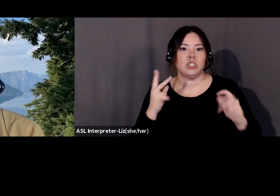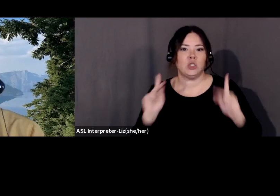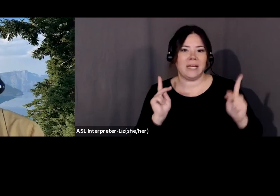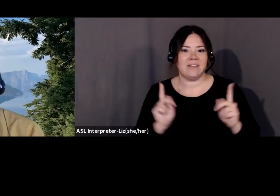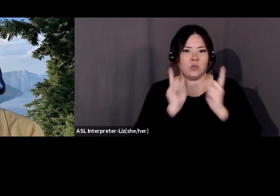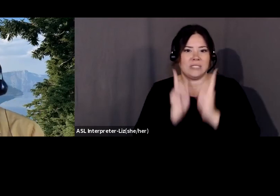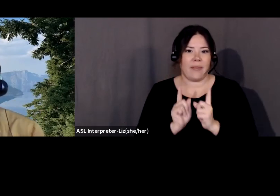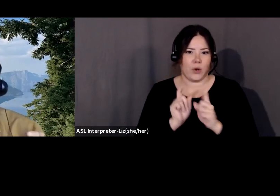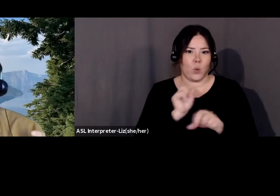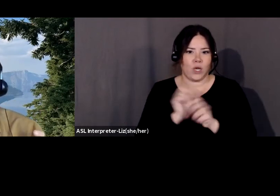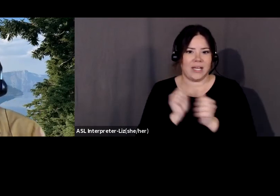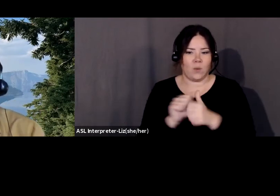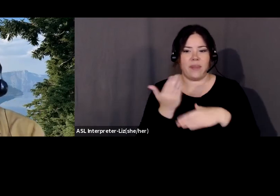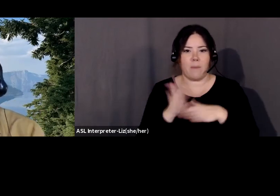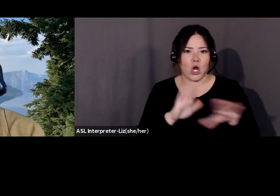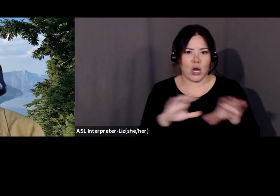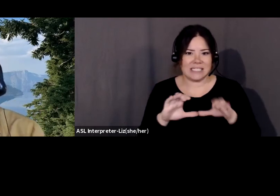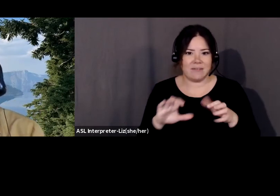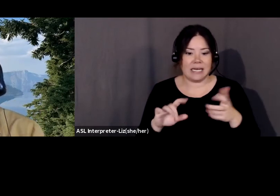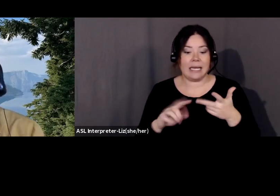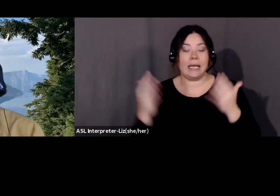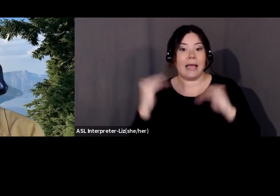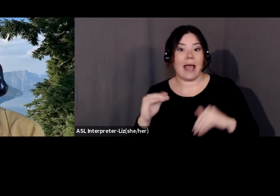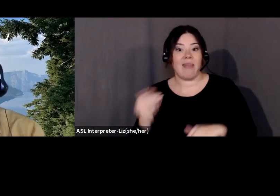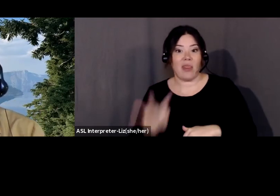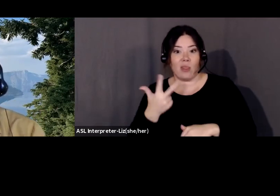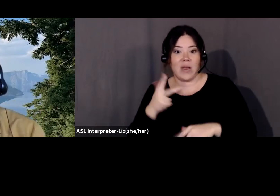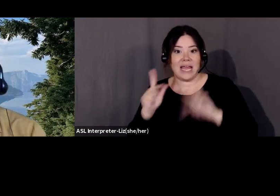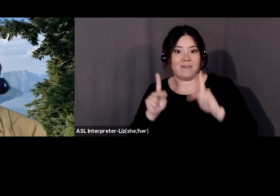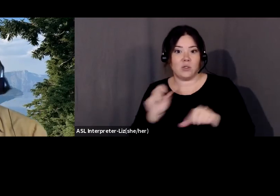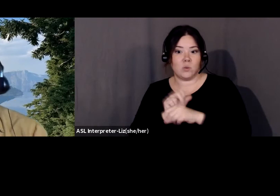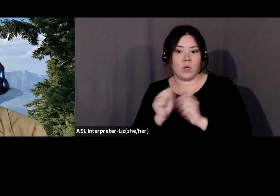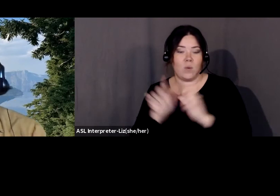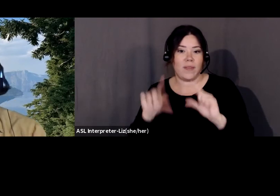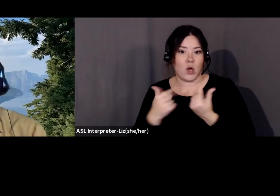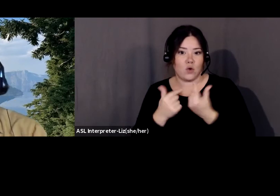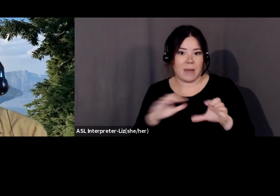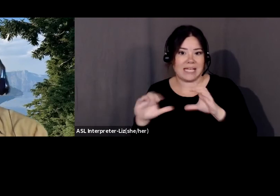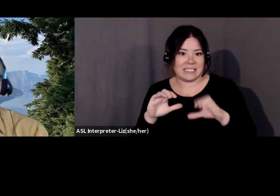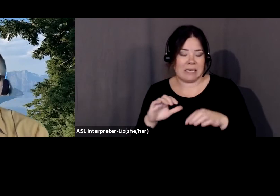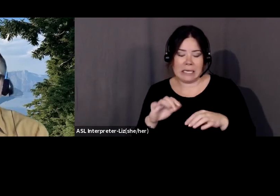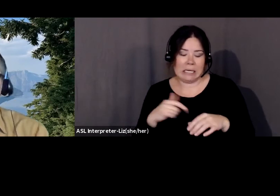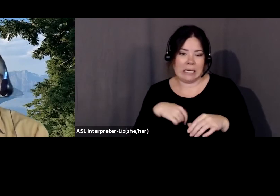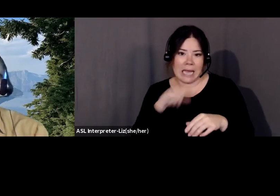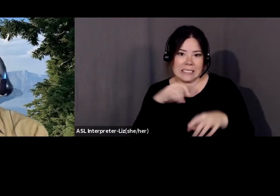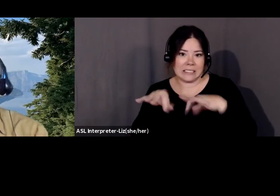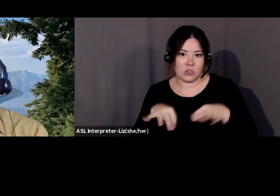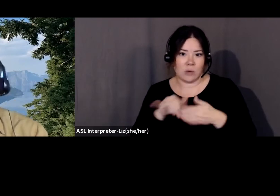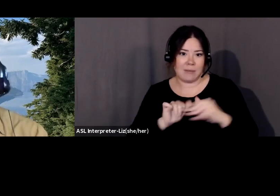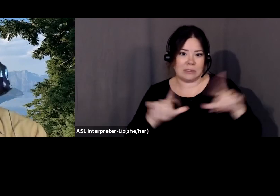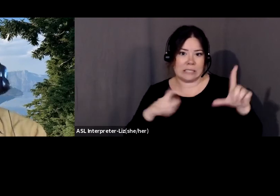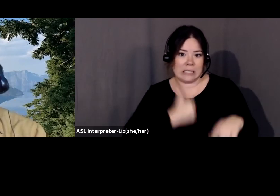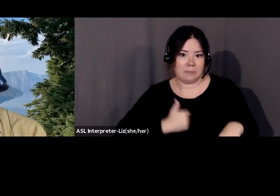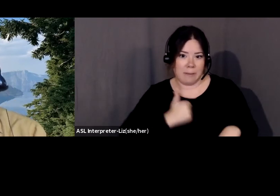on the partner activity and 3 individuals working on a group activity. I failed to describe those slides, and my